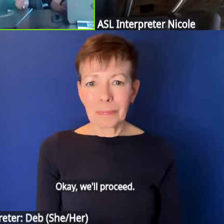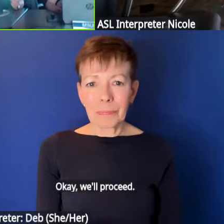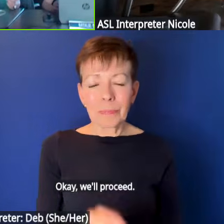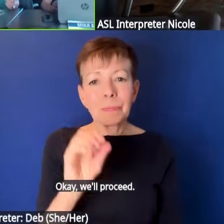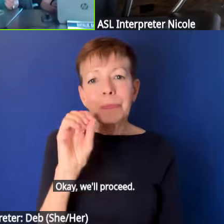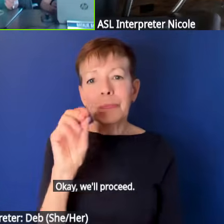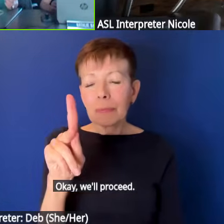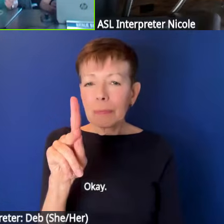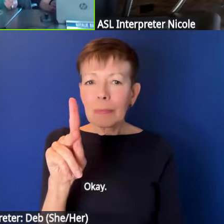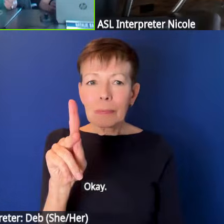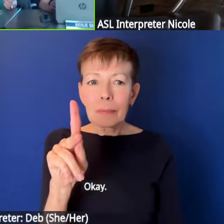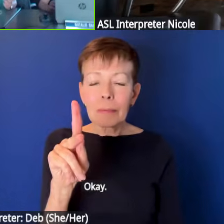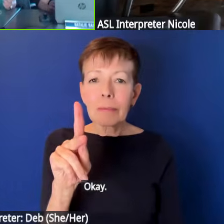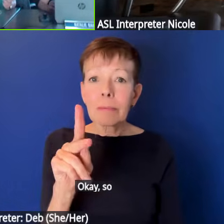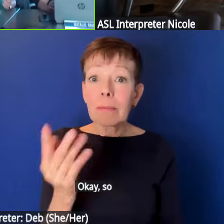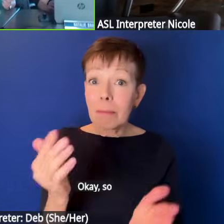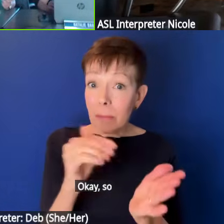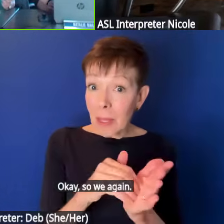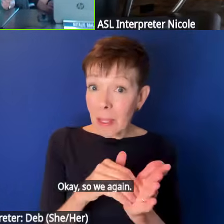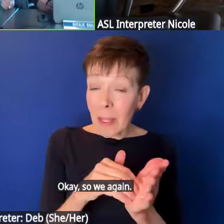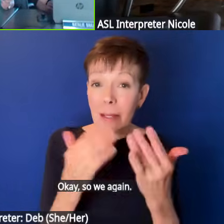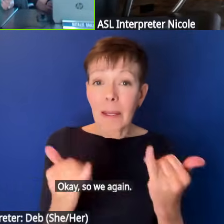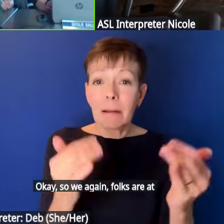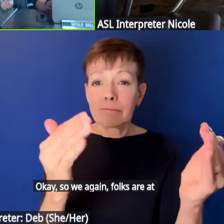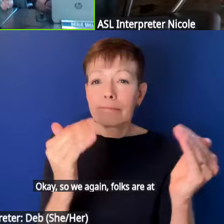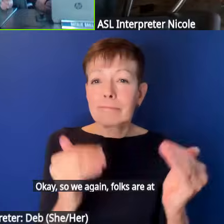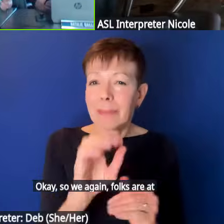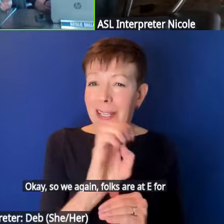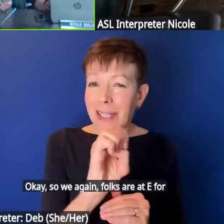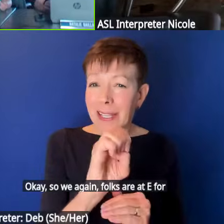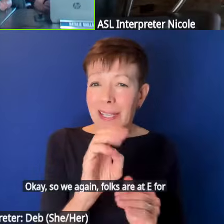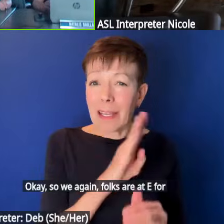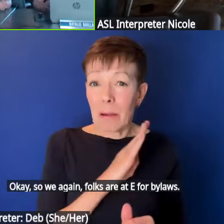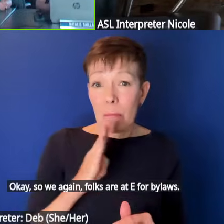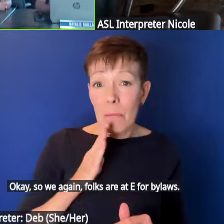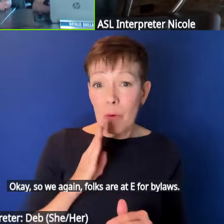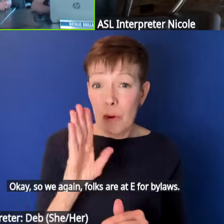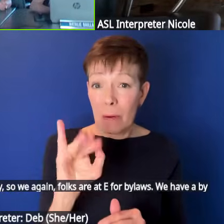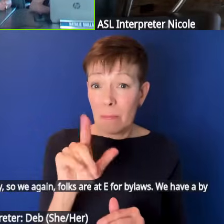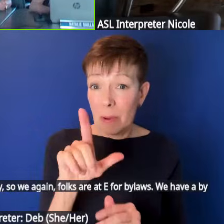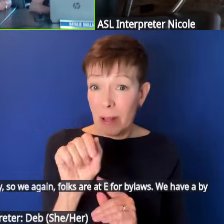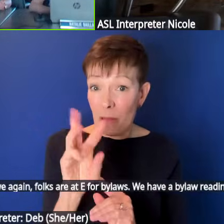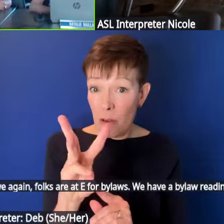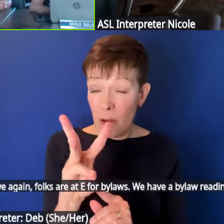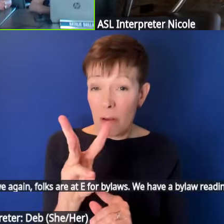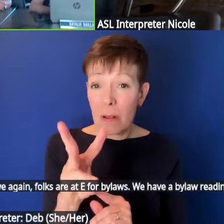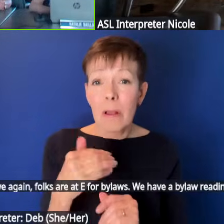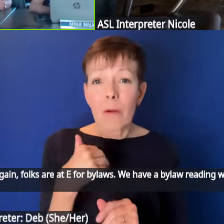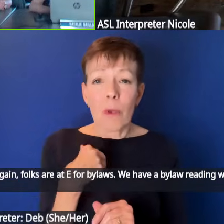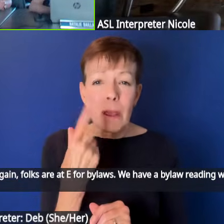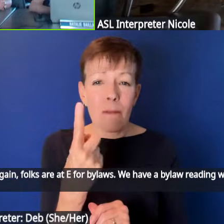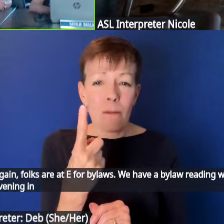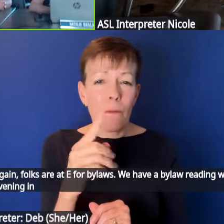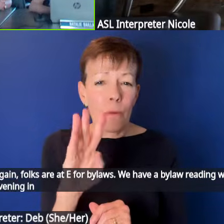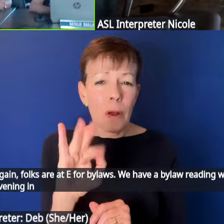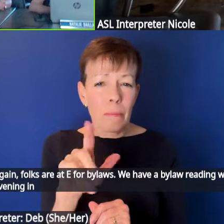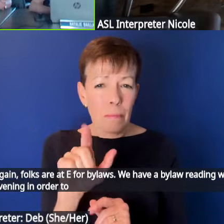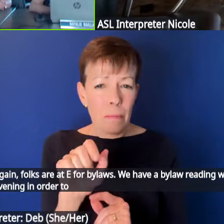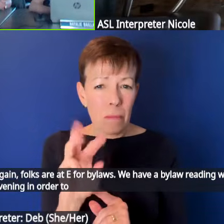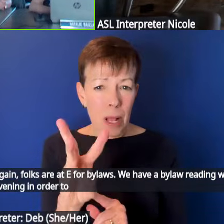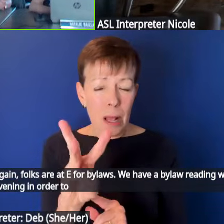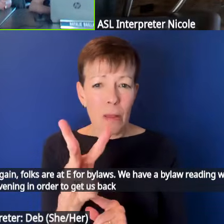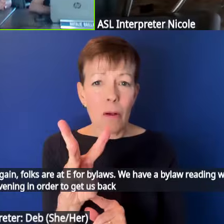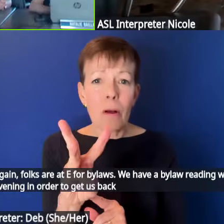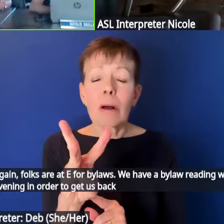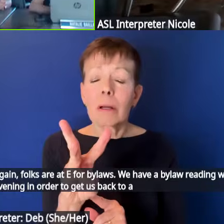Okay, so we, again, folks are at E, board bylaws. We have a bylaw reading which we do this evening in order to get us back to a